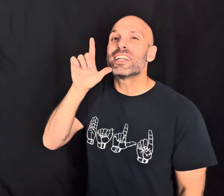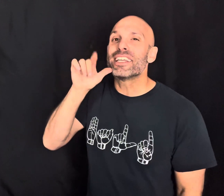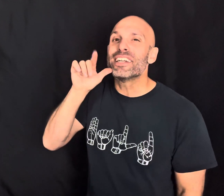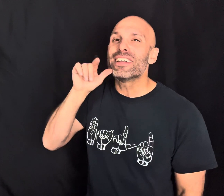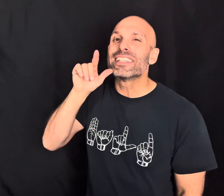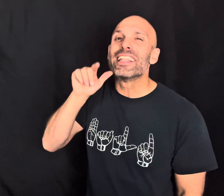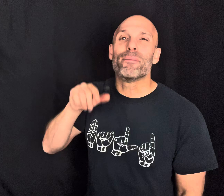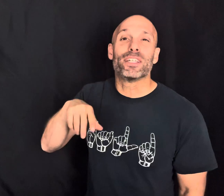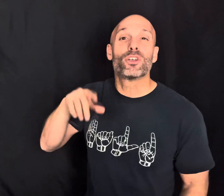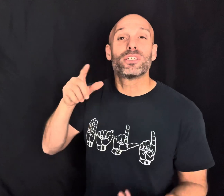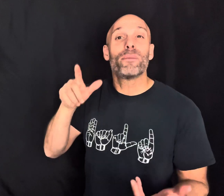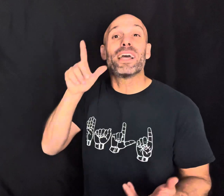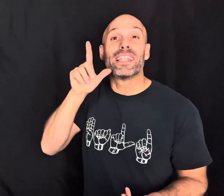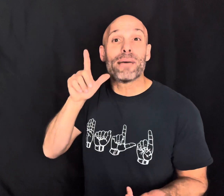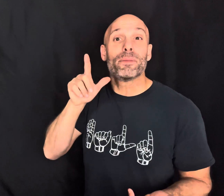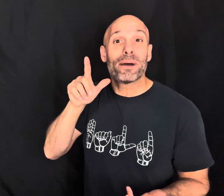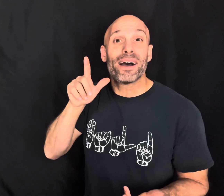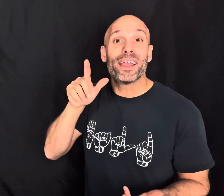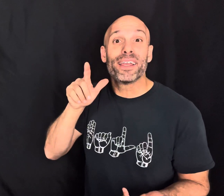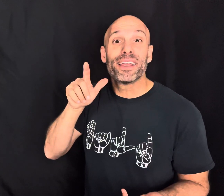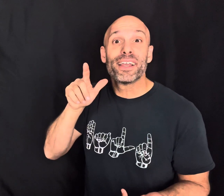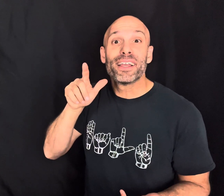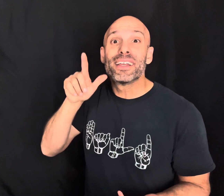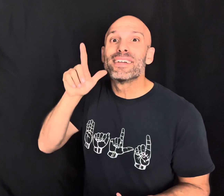here is lemon. So tell me a lemon pie.